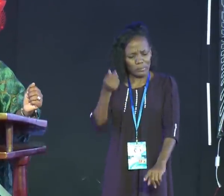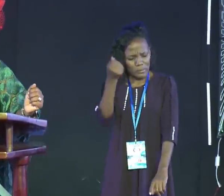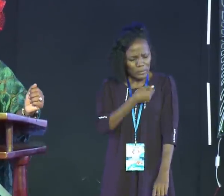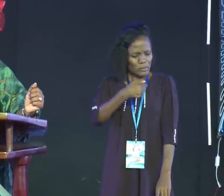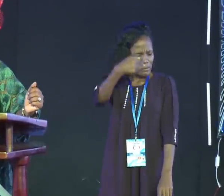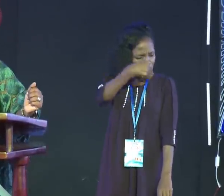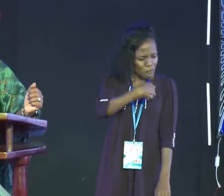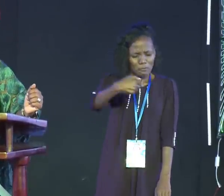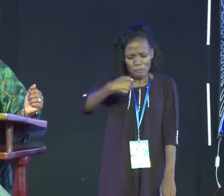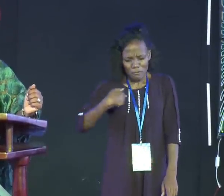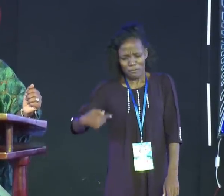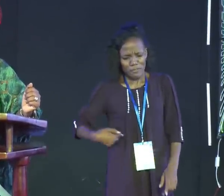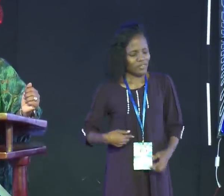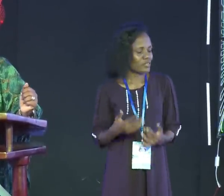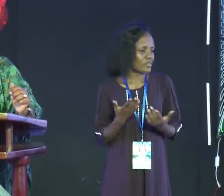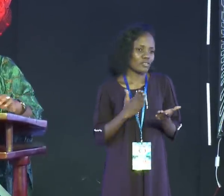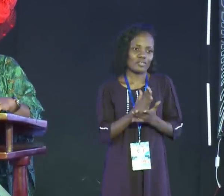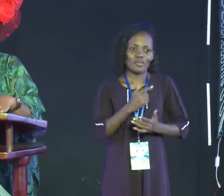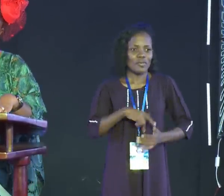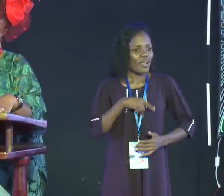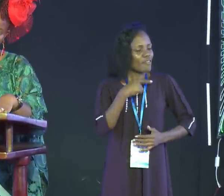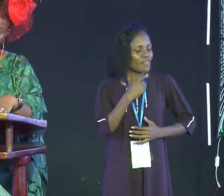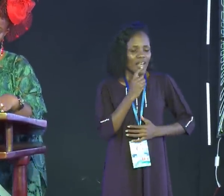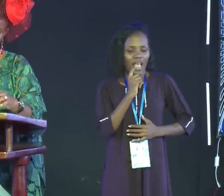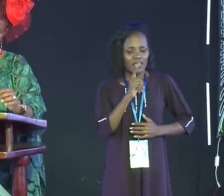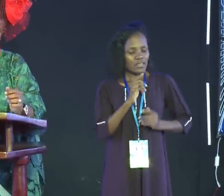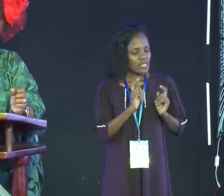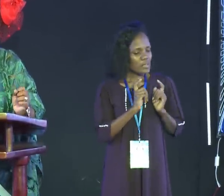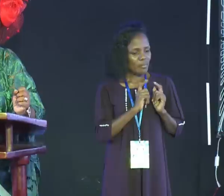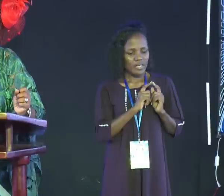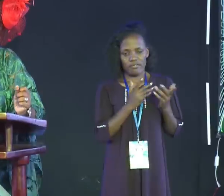Ndeze kubulumi. I have tasted pain.